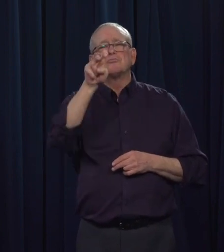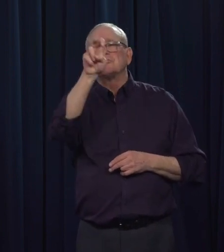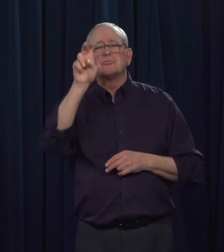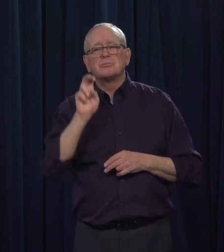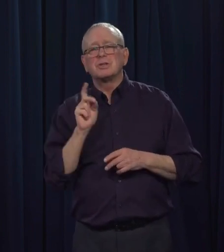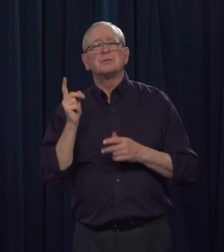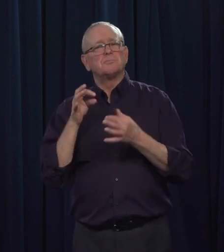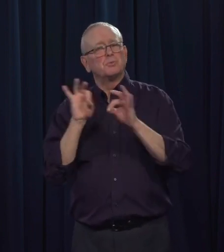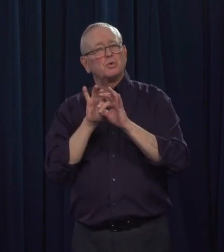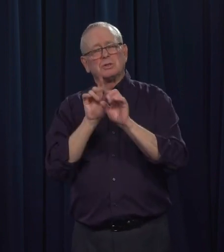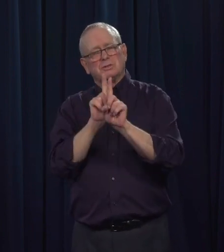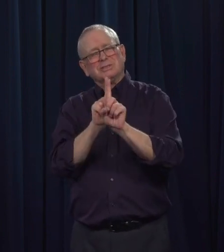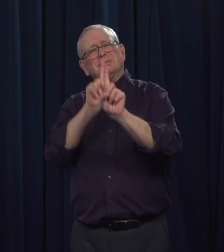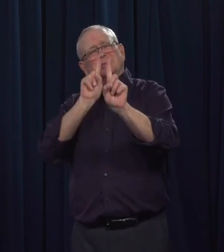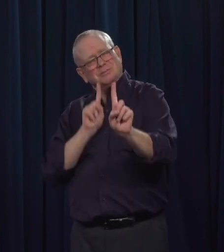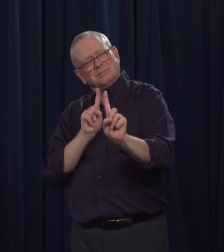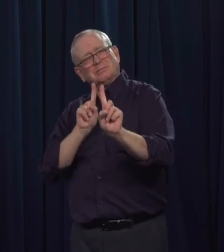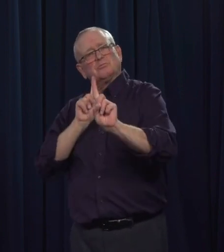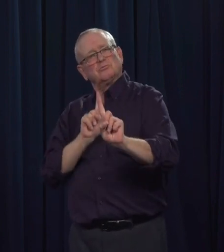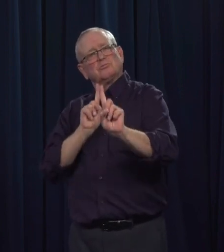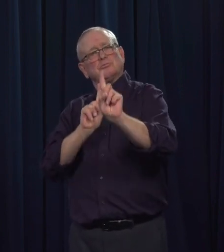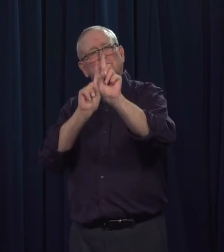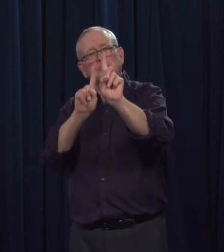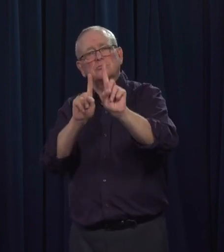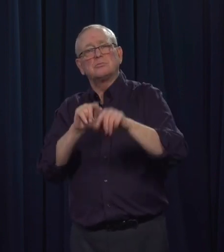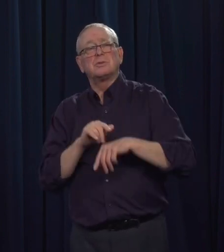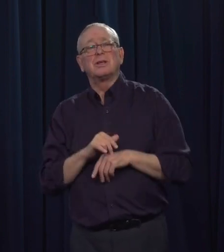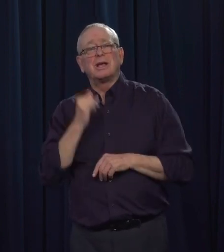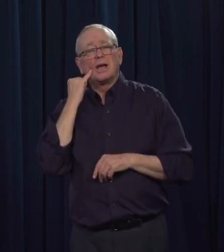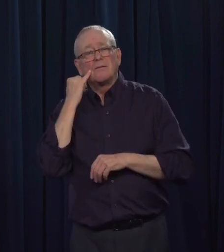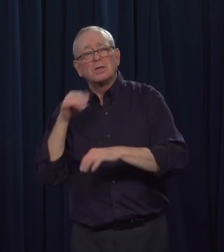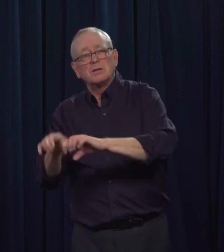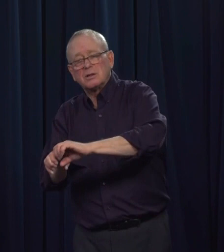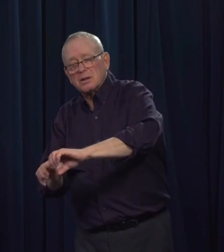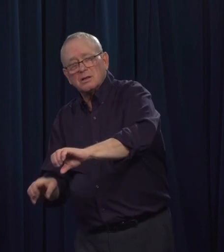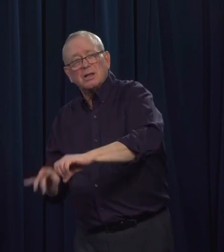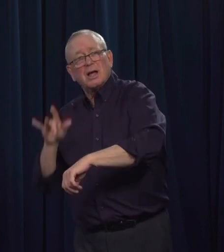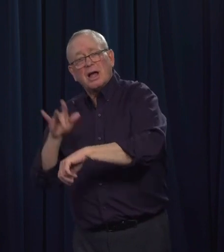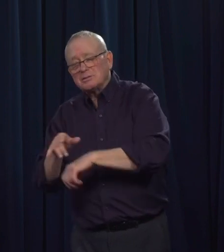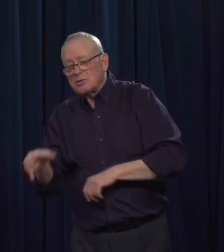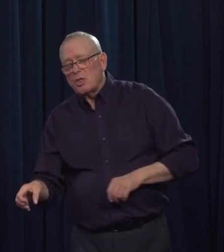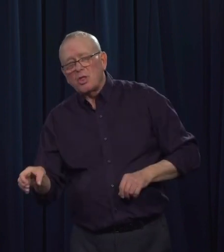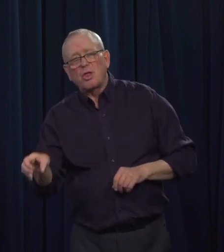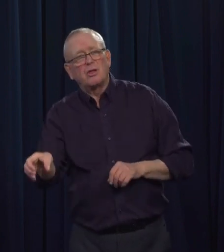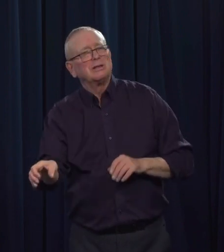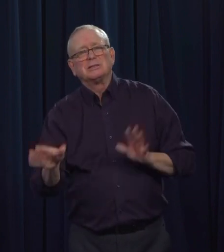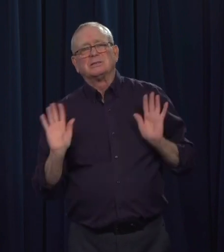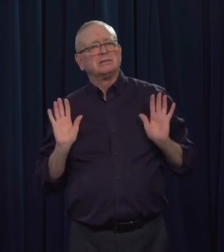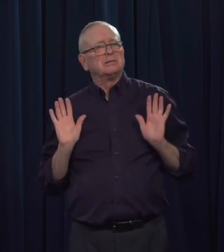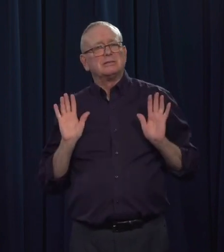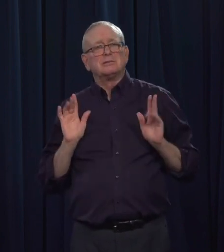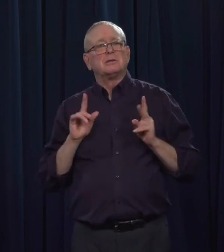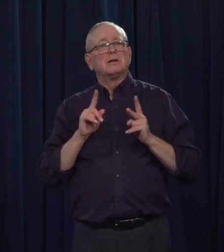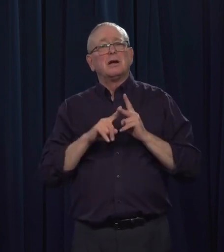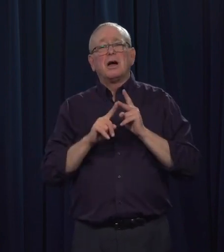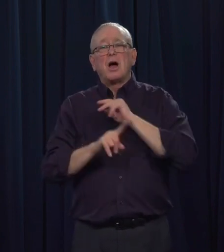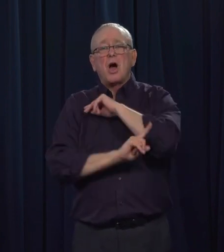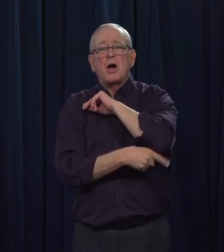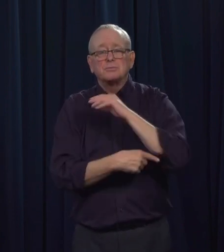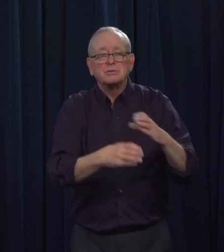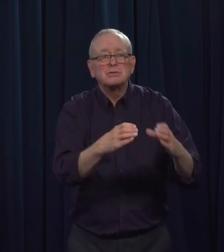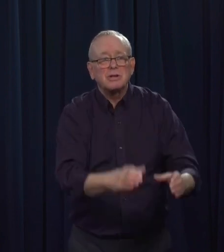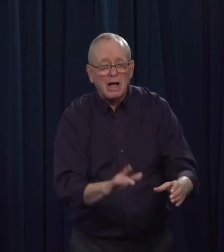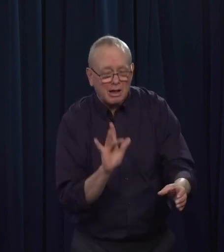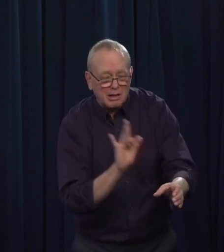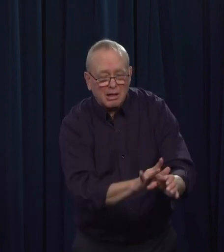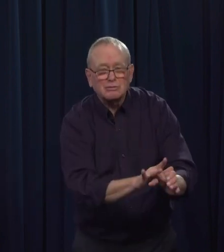other potential sources of transmission. I especially caution Albertans against planning trips to provincial parks or the mountains, where